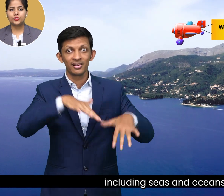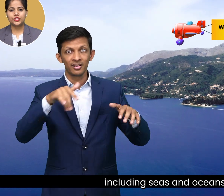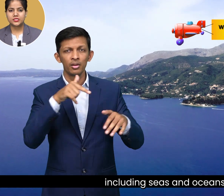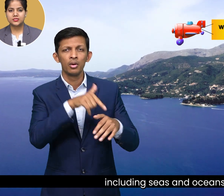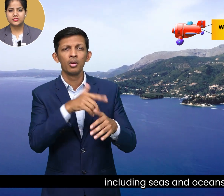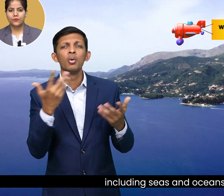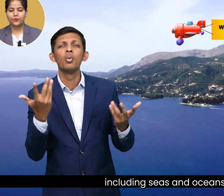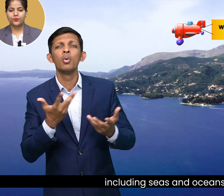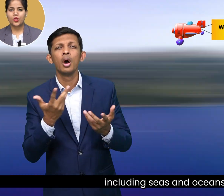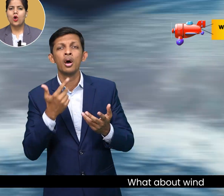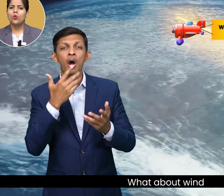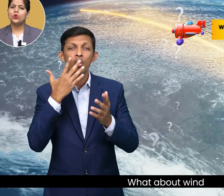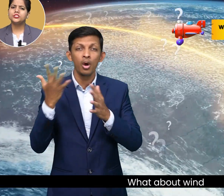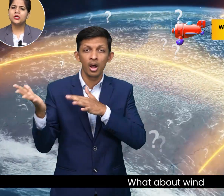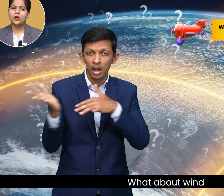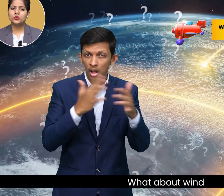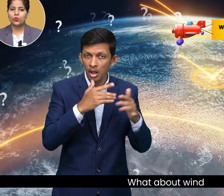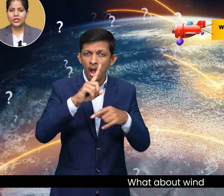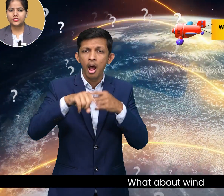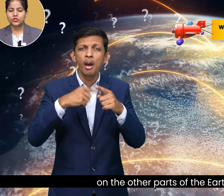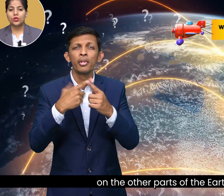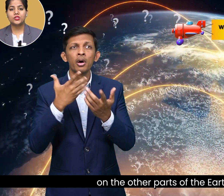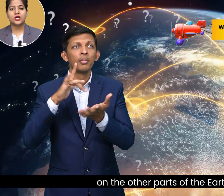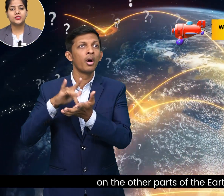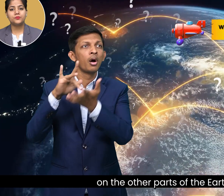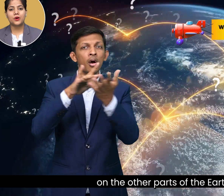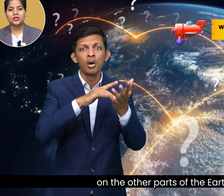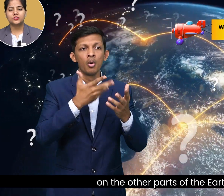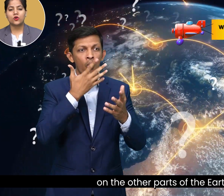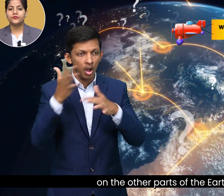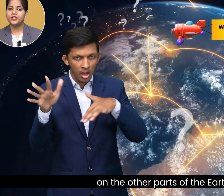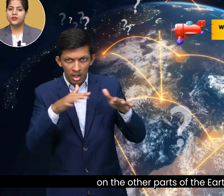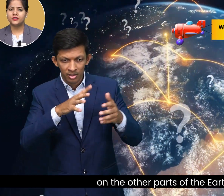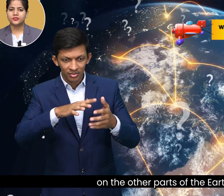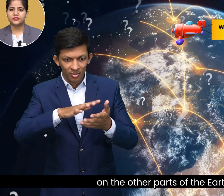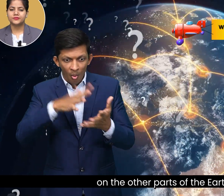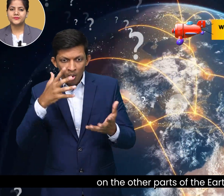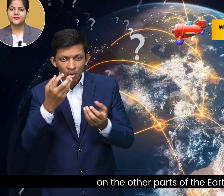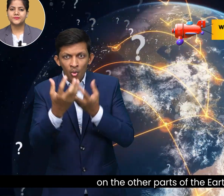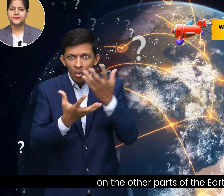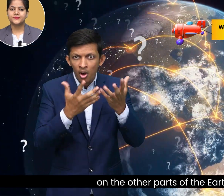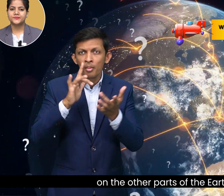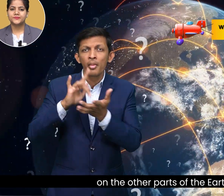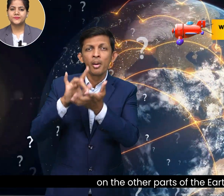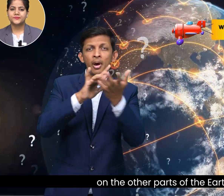and oceans. What about wind on the other parts of the earth?